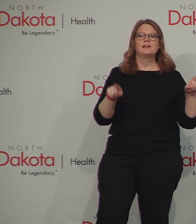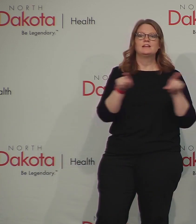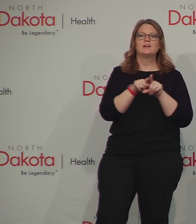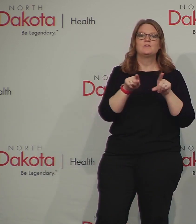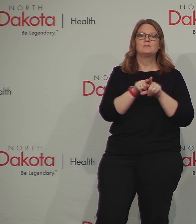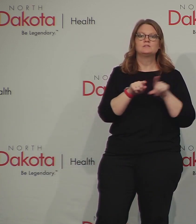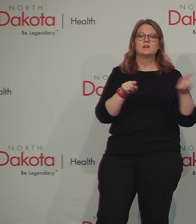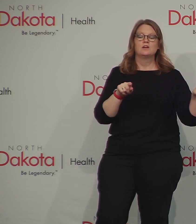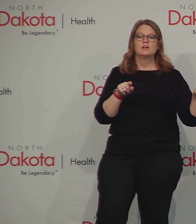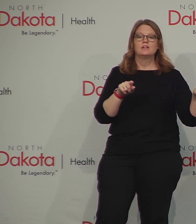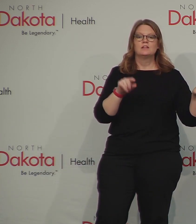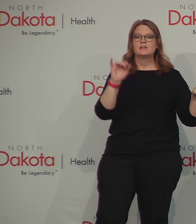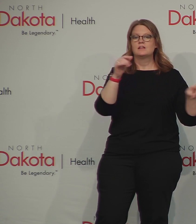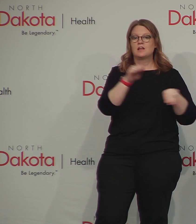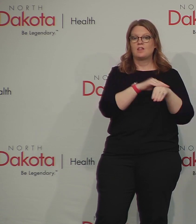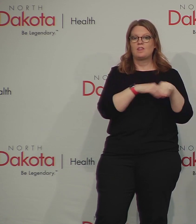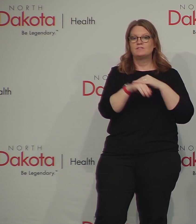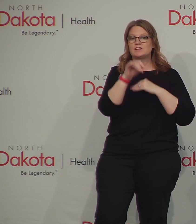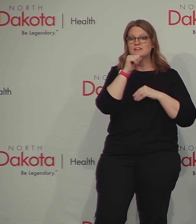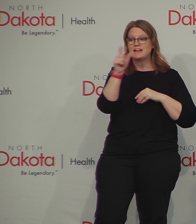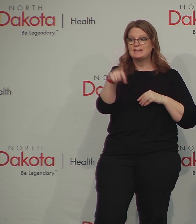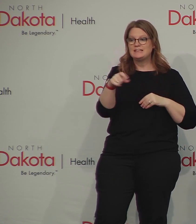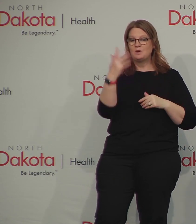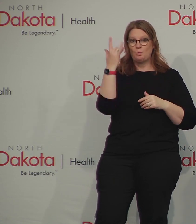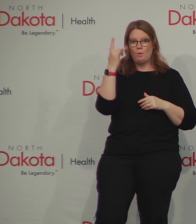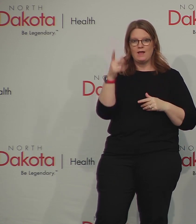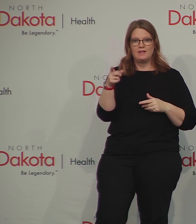Yes. So gloves are not needed because